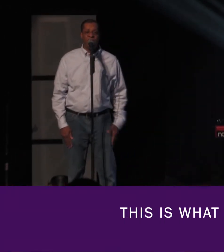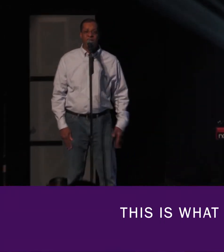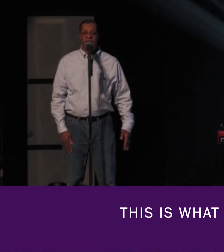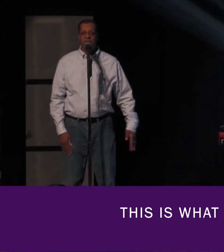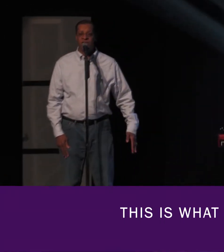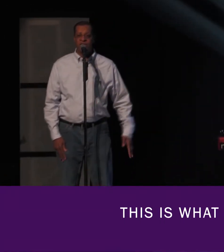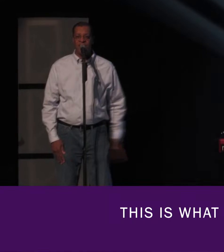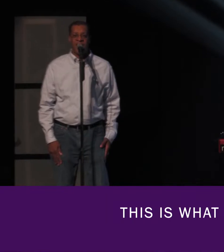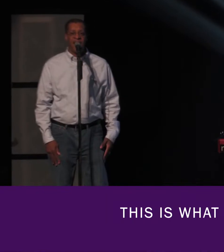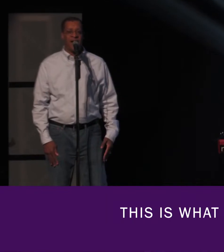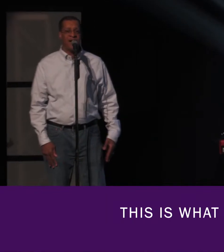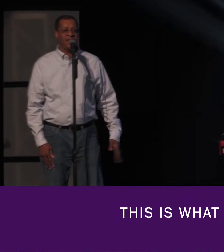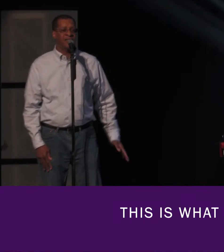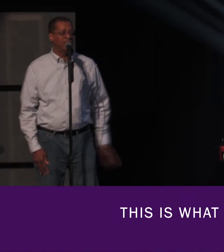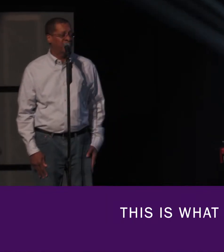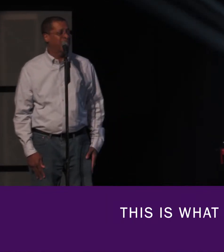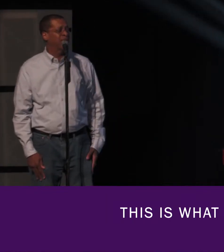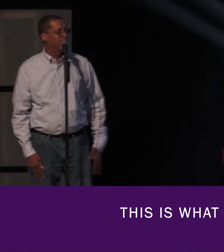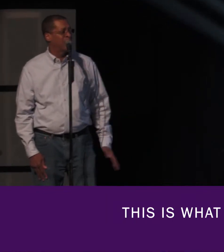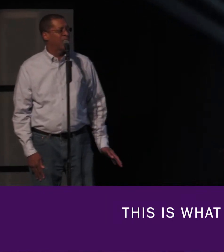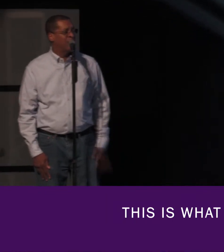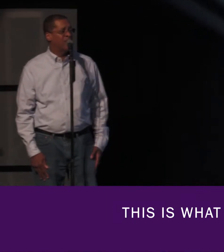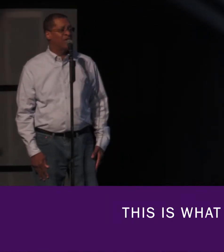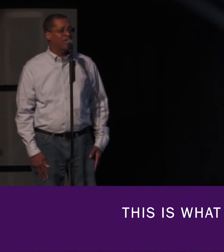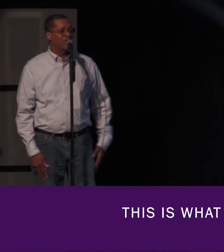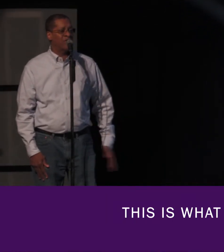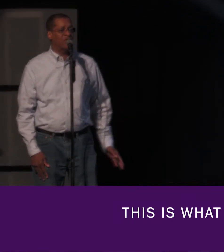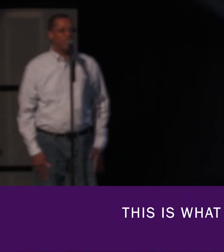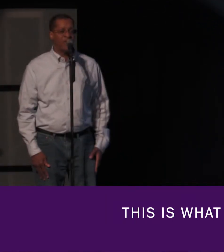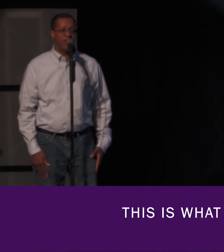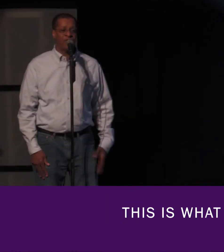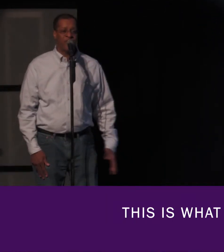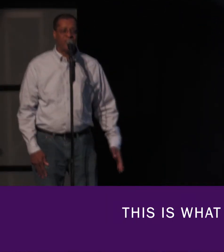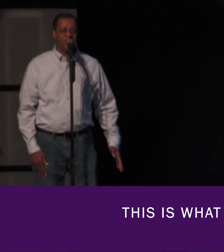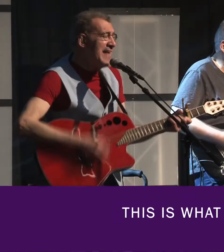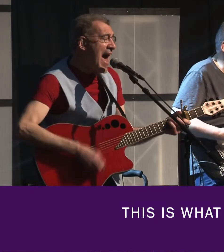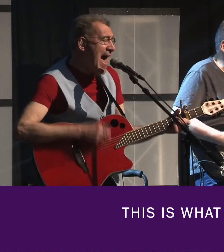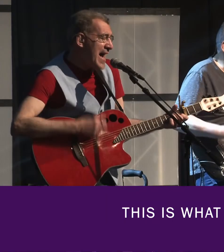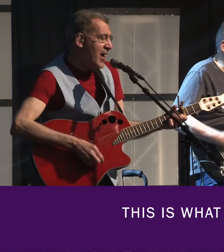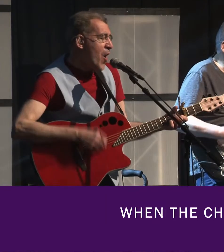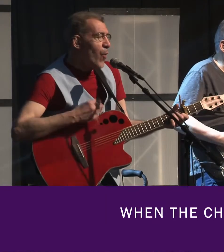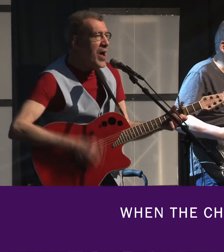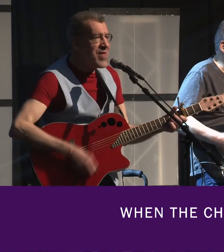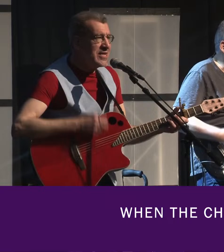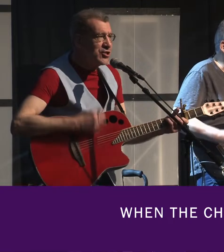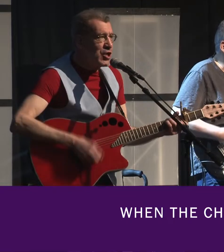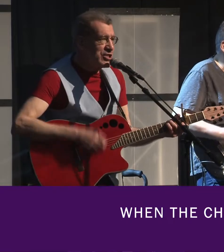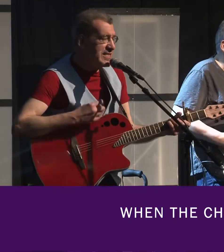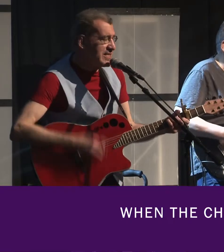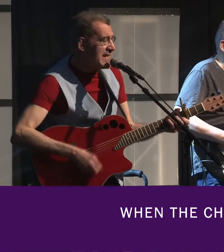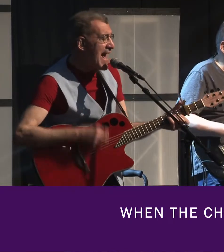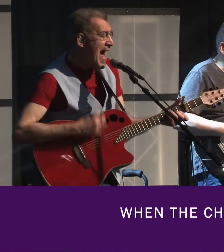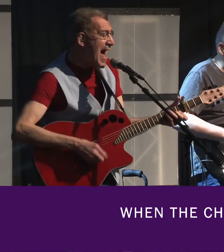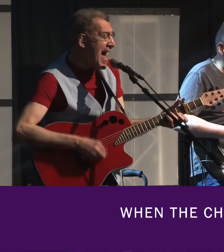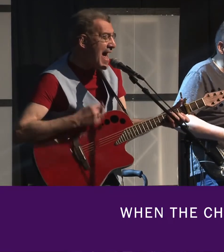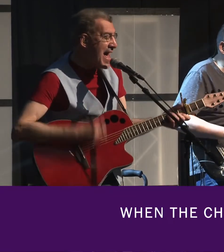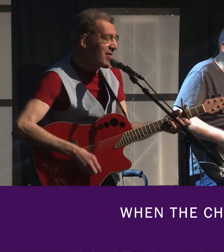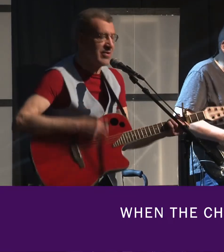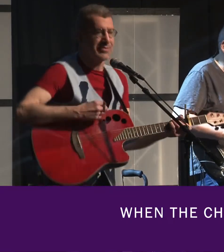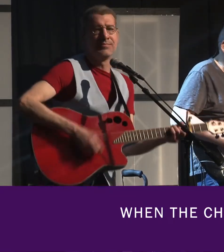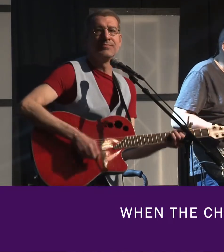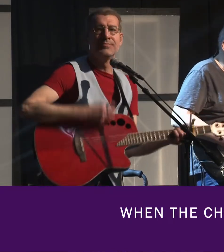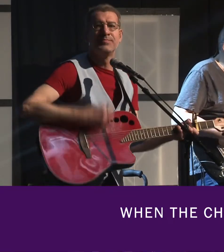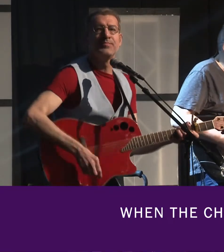This is what it looks like. This is what it feels like when the church is